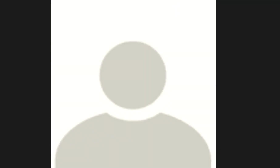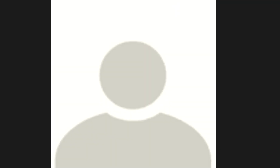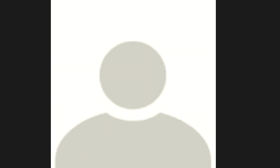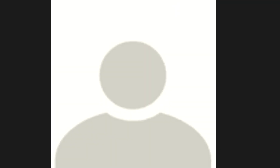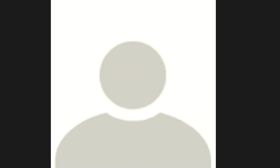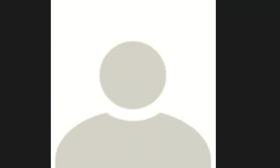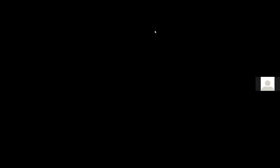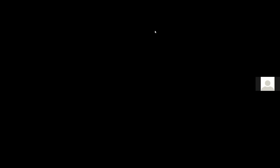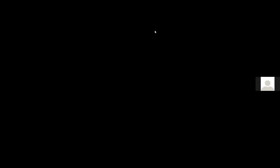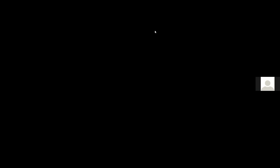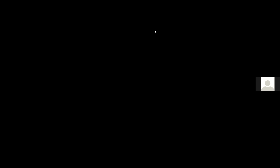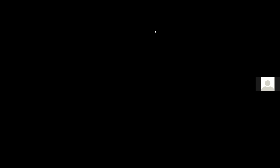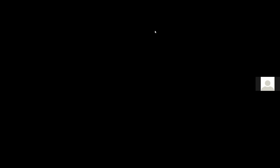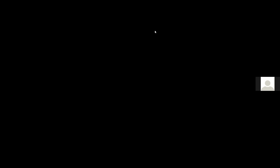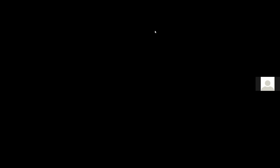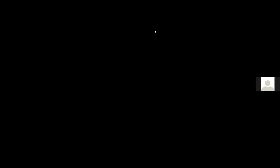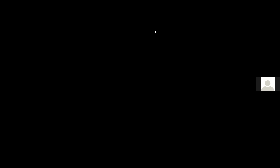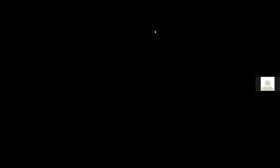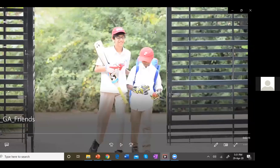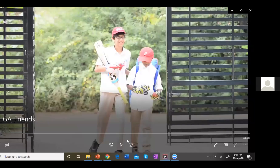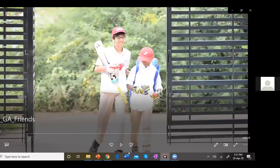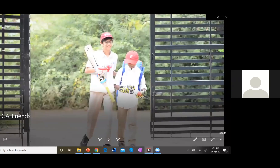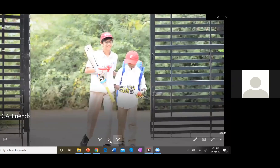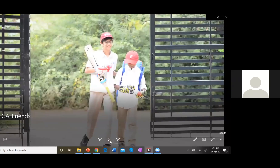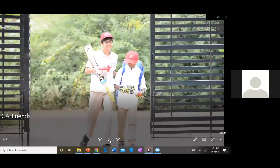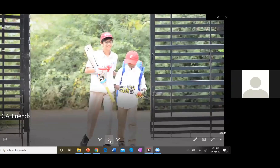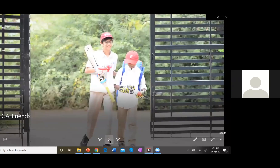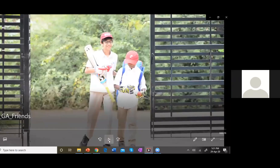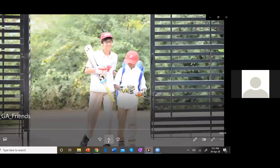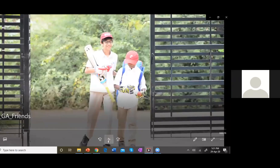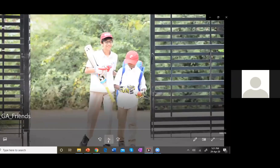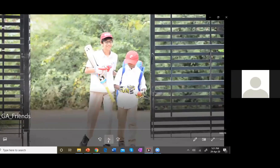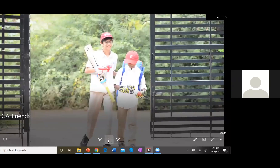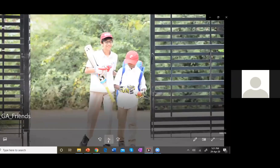share. Now you can see, no? Yeah, now it is coming. Yes. Great.